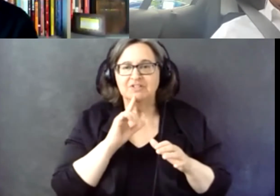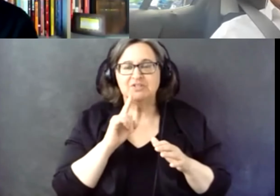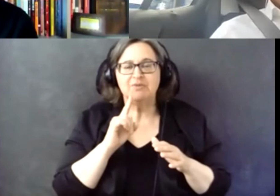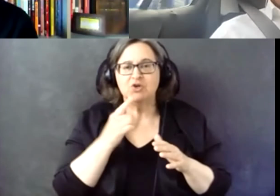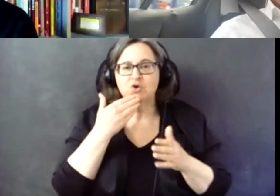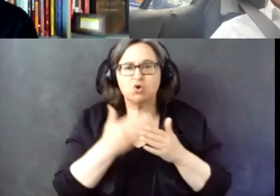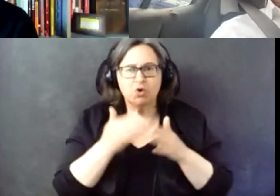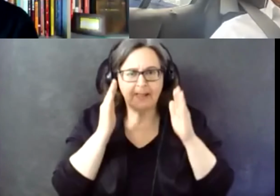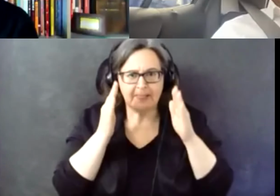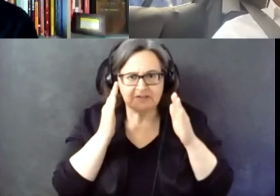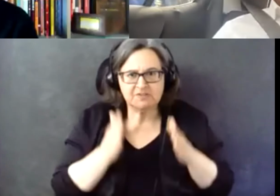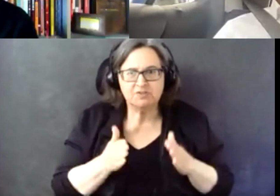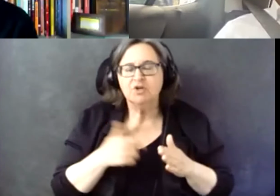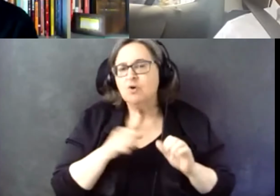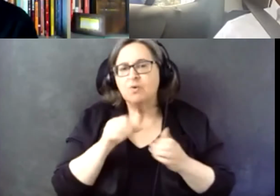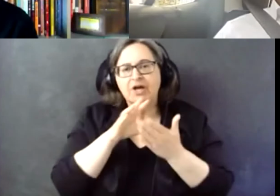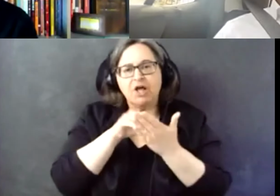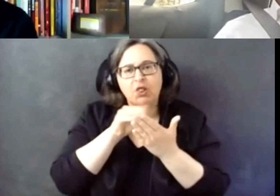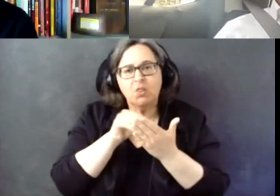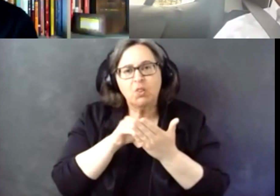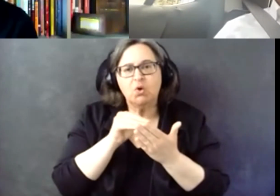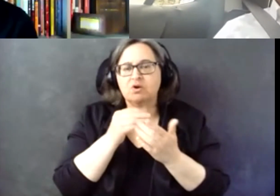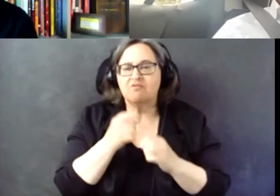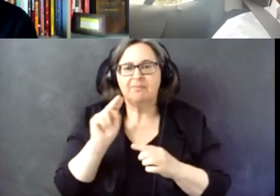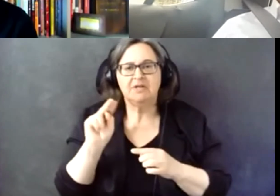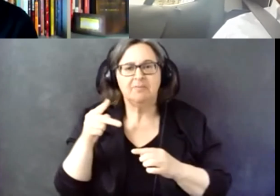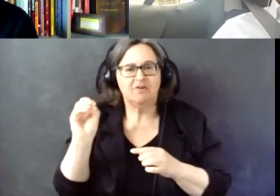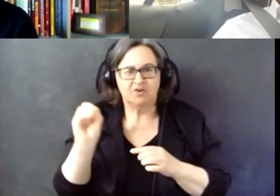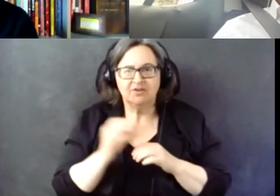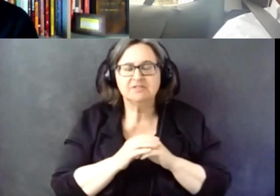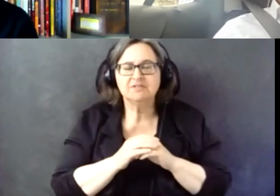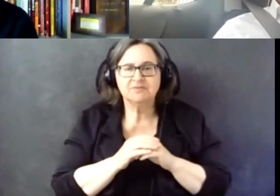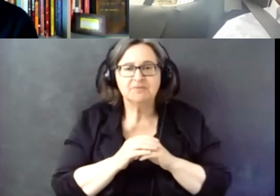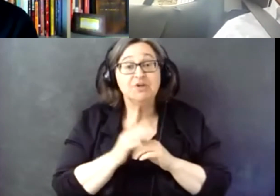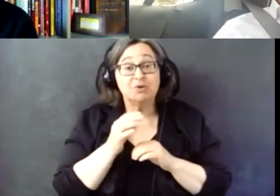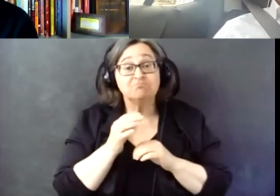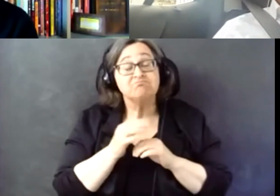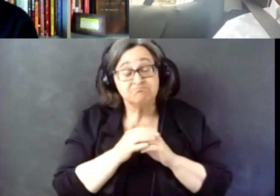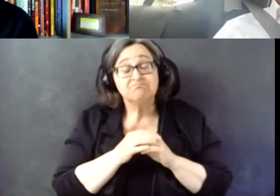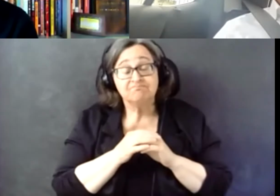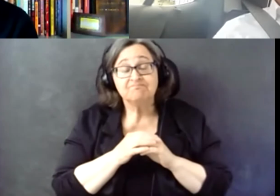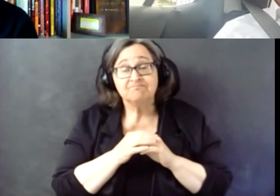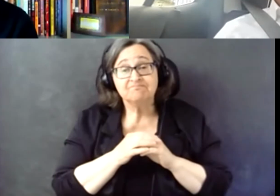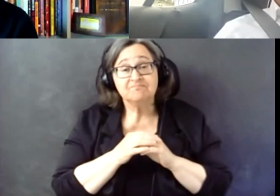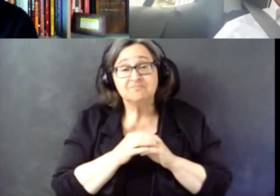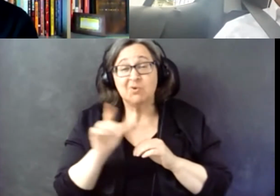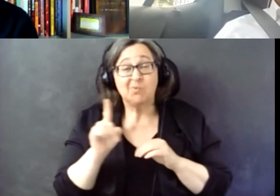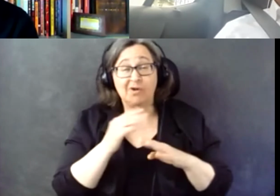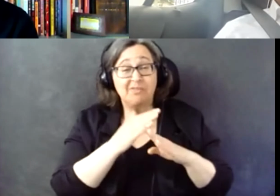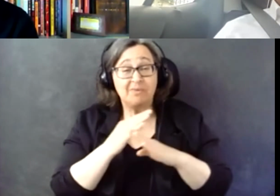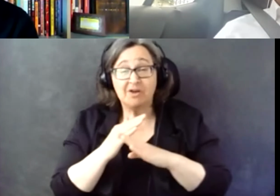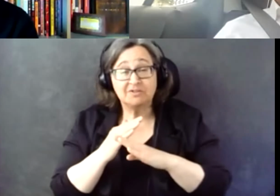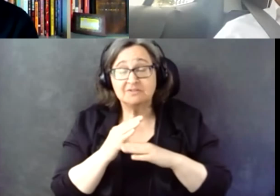uh we can learn so much for from our non-profits and you know where the barriers are